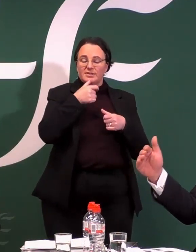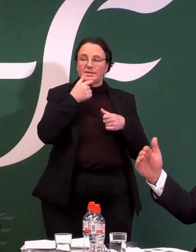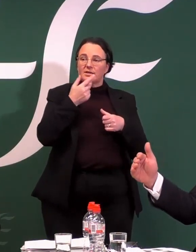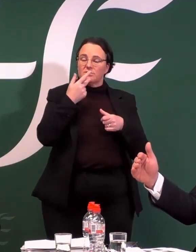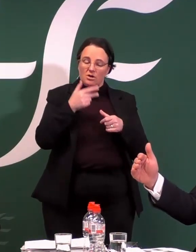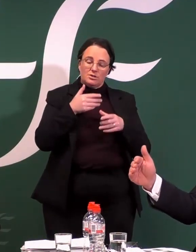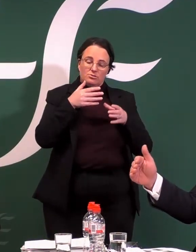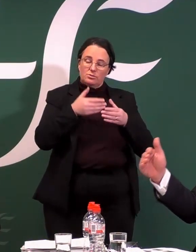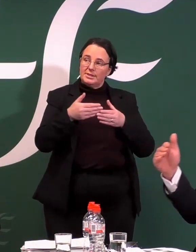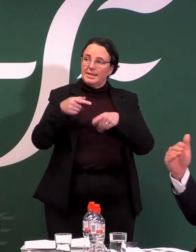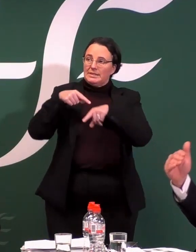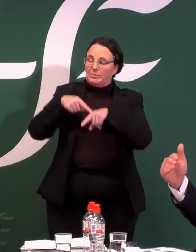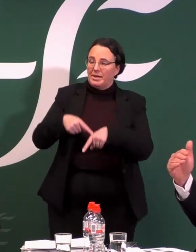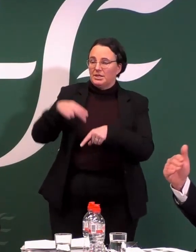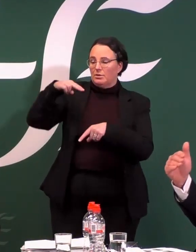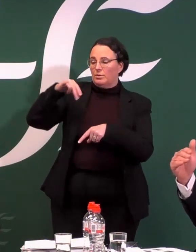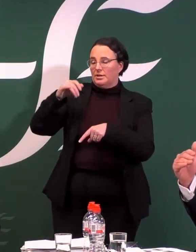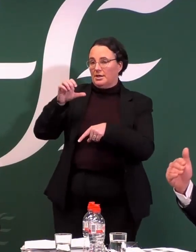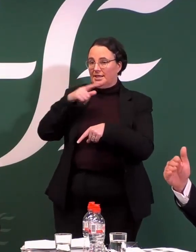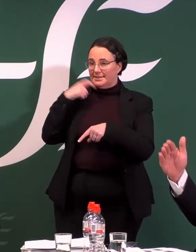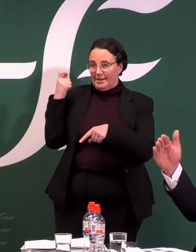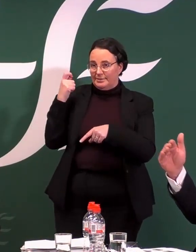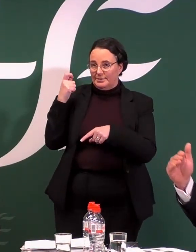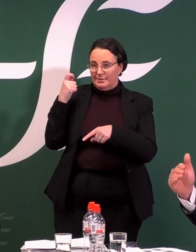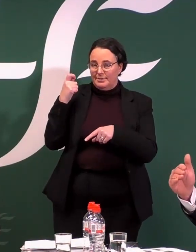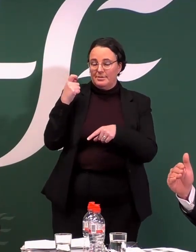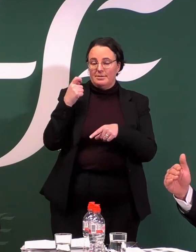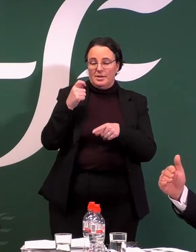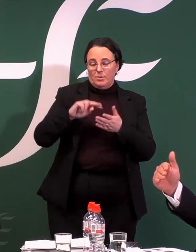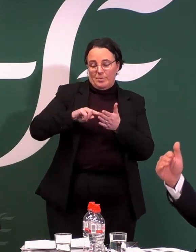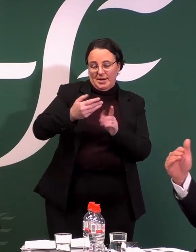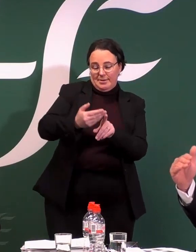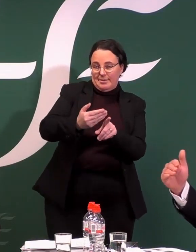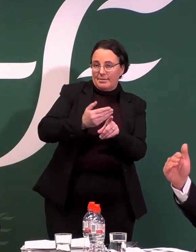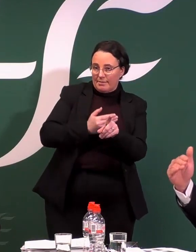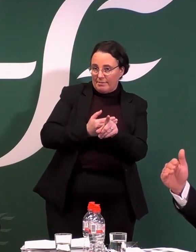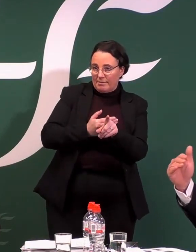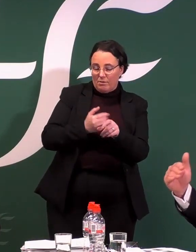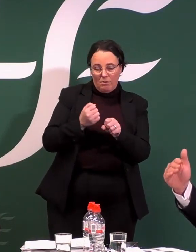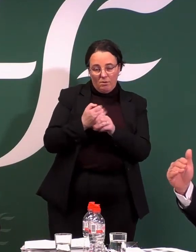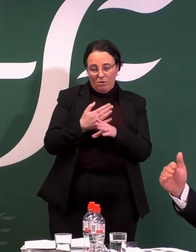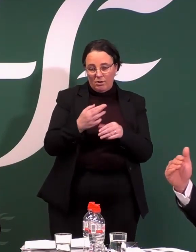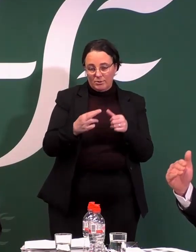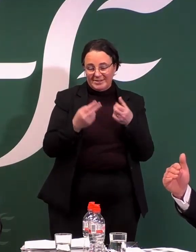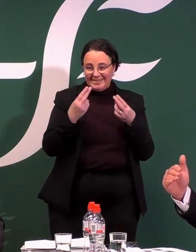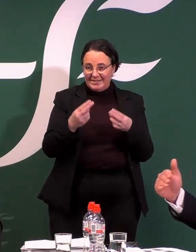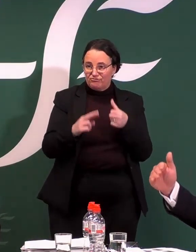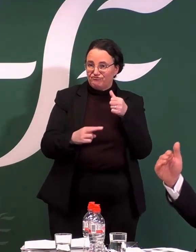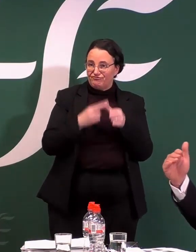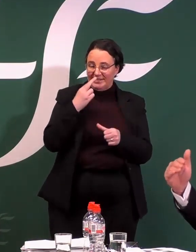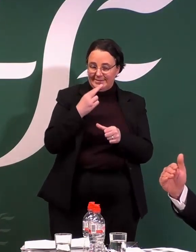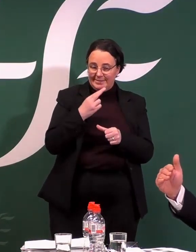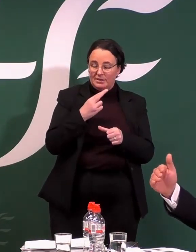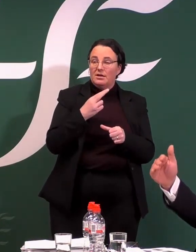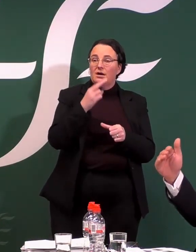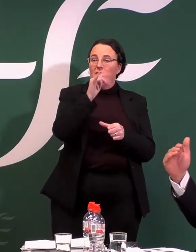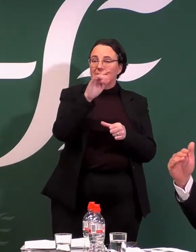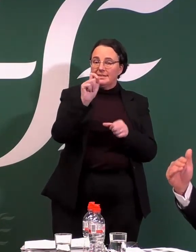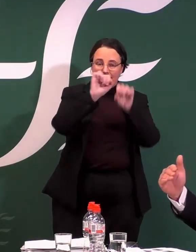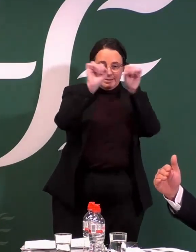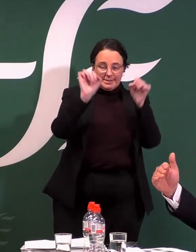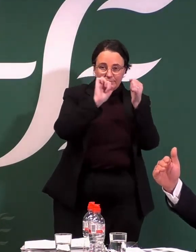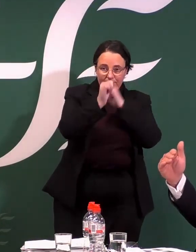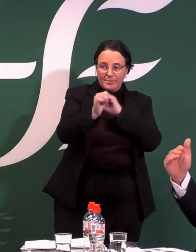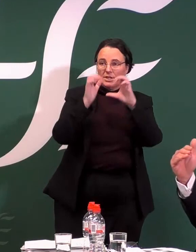the priority NIAC give it to us. What we're working through in the preliminary planning I mentioned on the slide is all the elements then that are needed to operationalise that. The IT system changes,